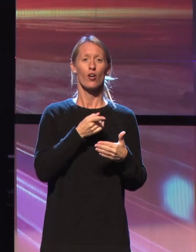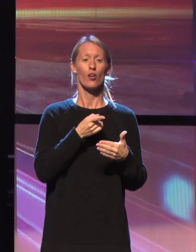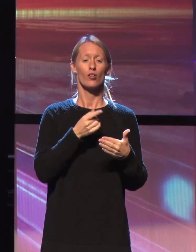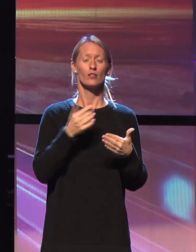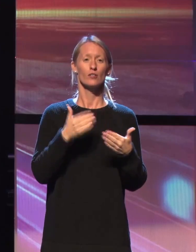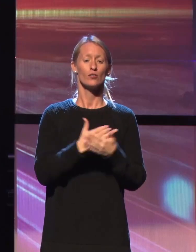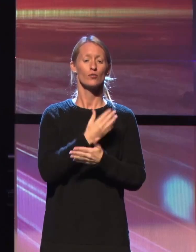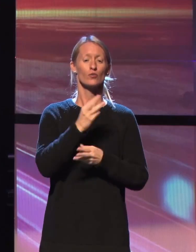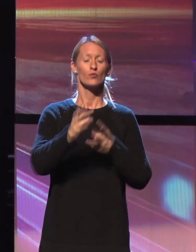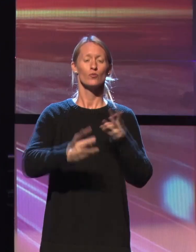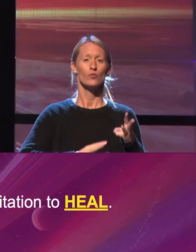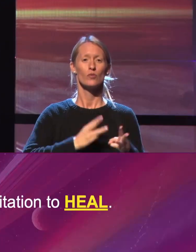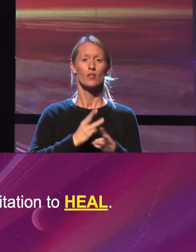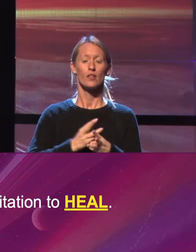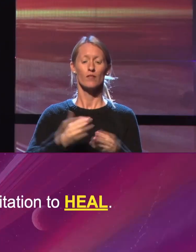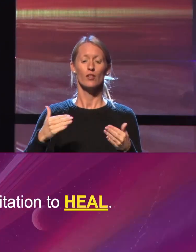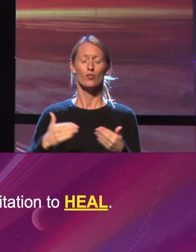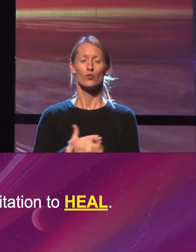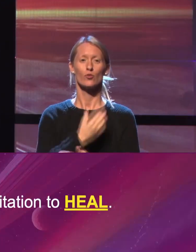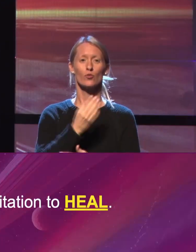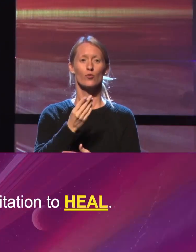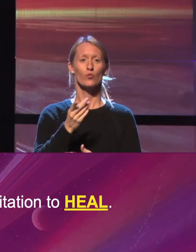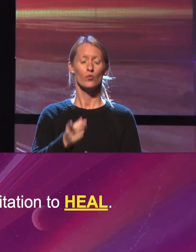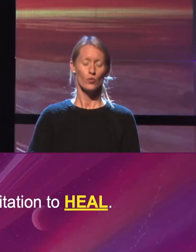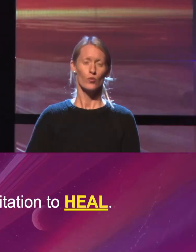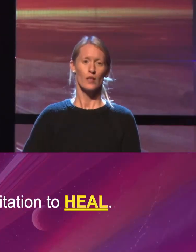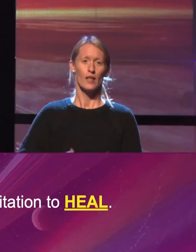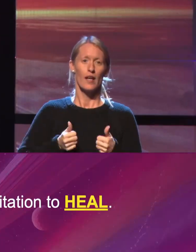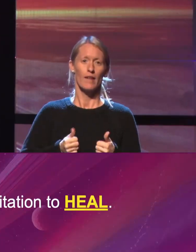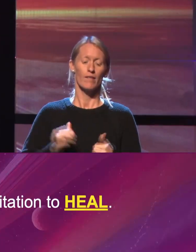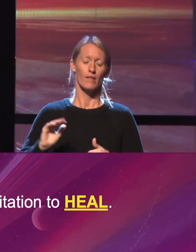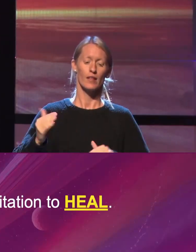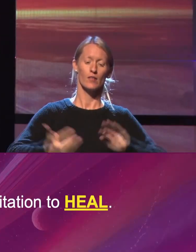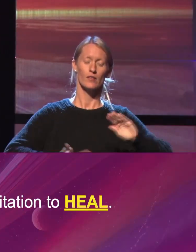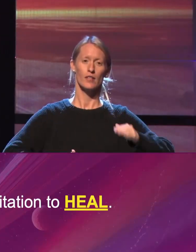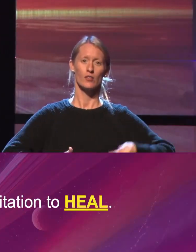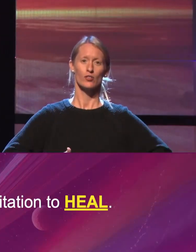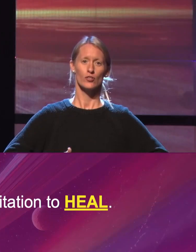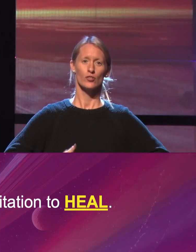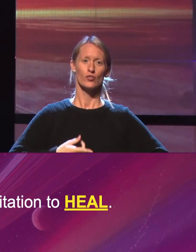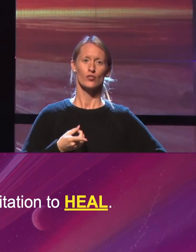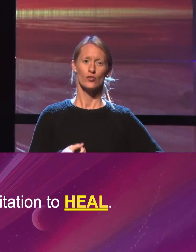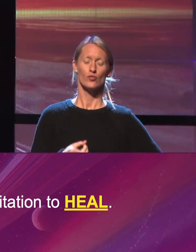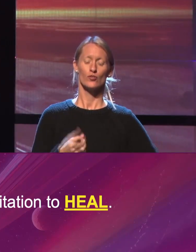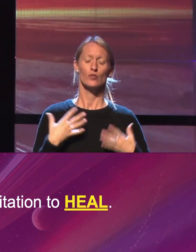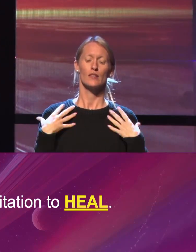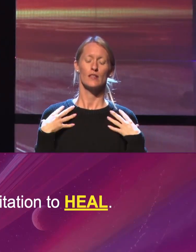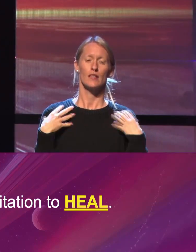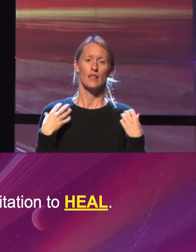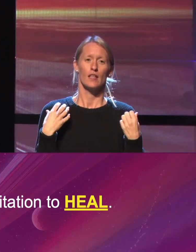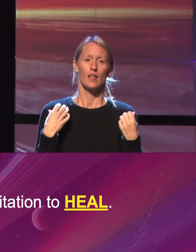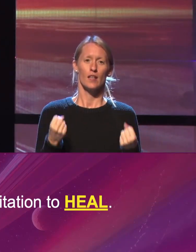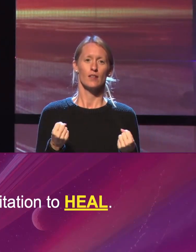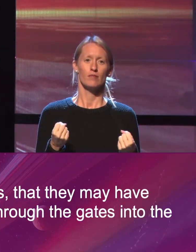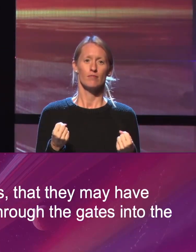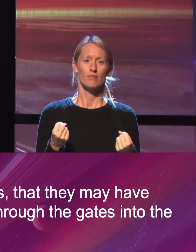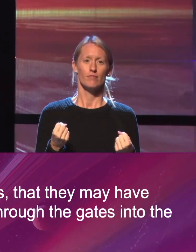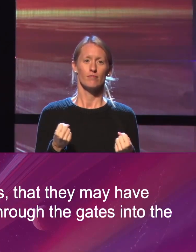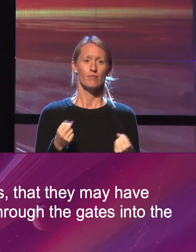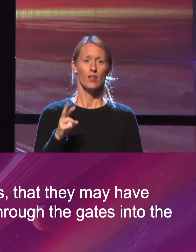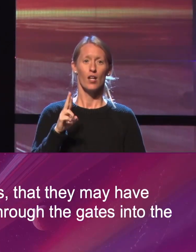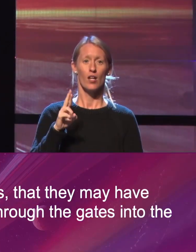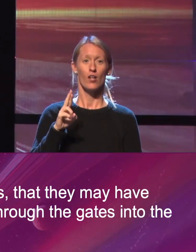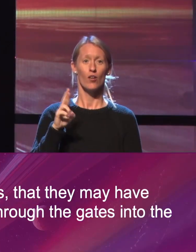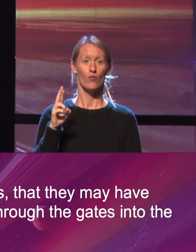an invitation to new life, and it's an invitation to heal. It's an invitation to heal. Revelation 22,